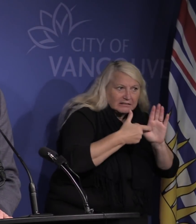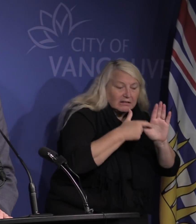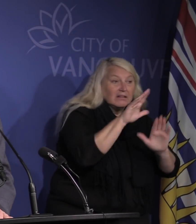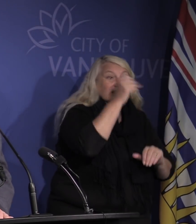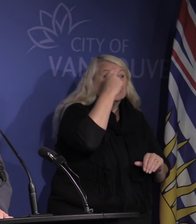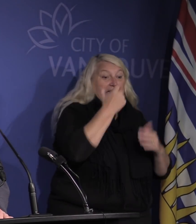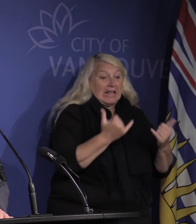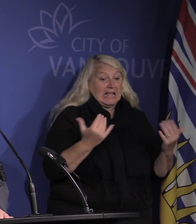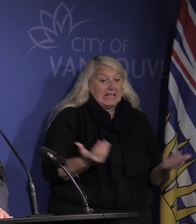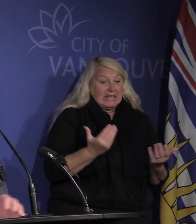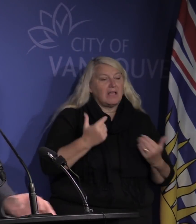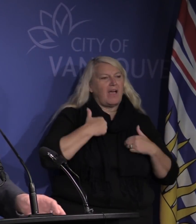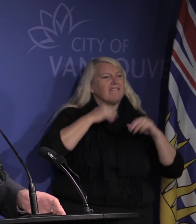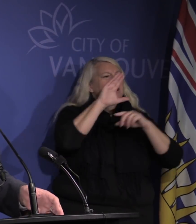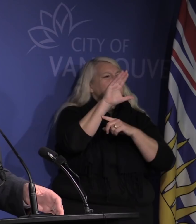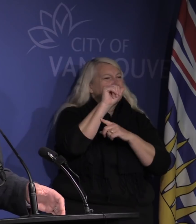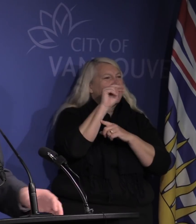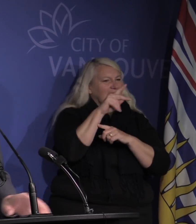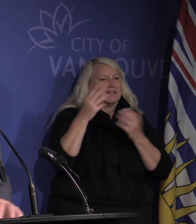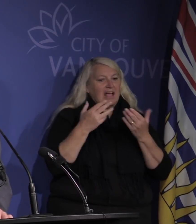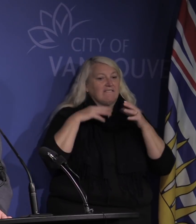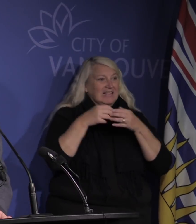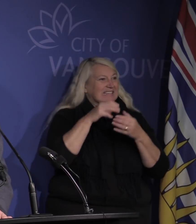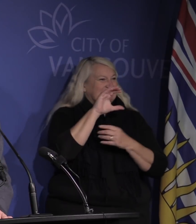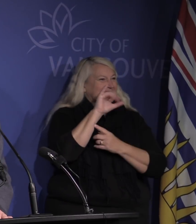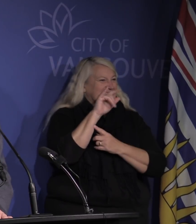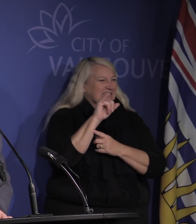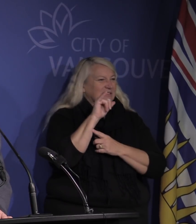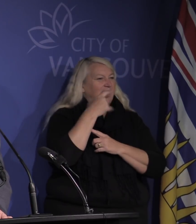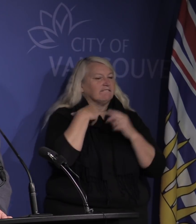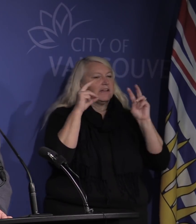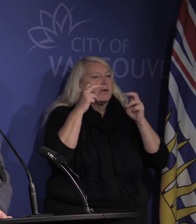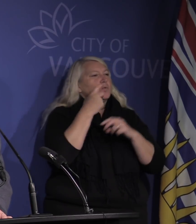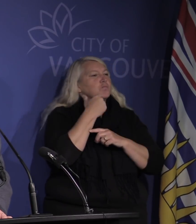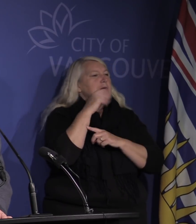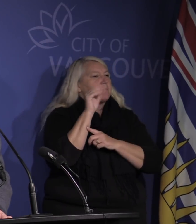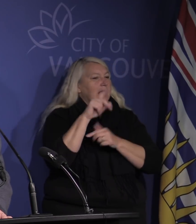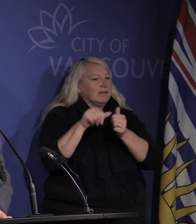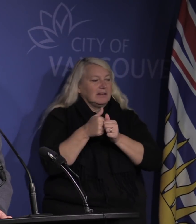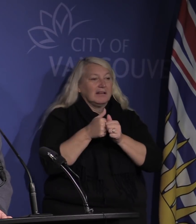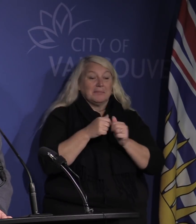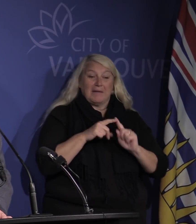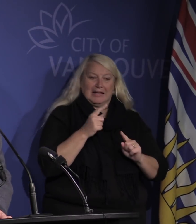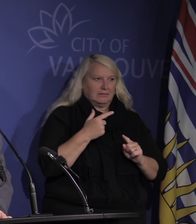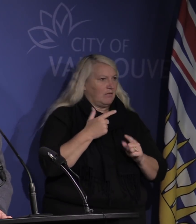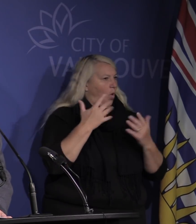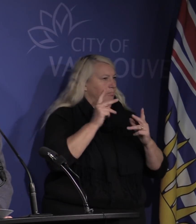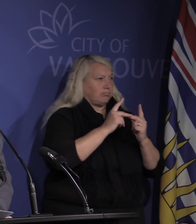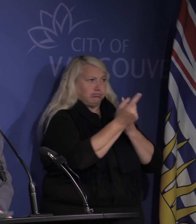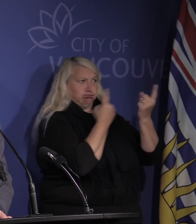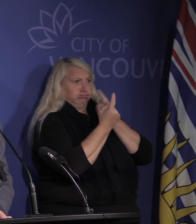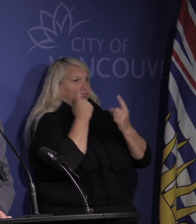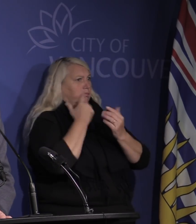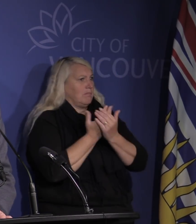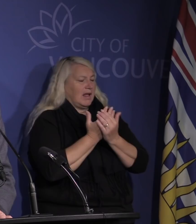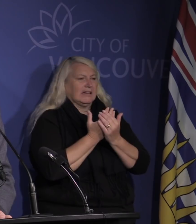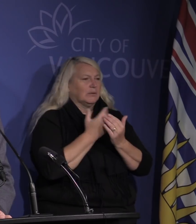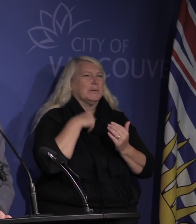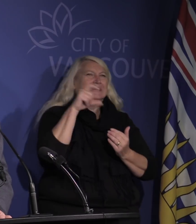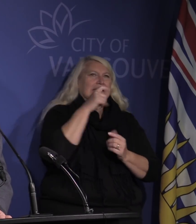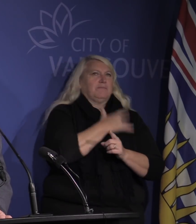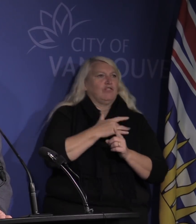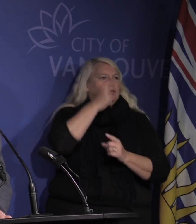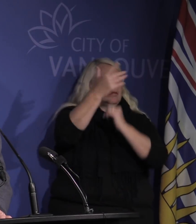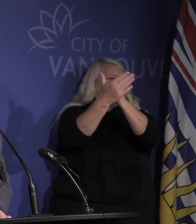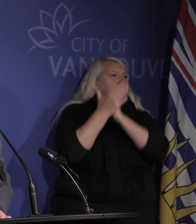bank here at the City of Vancouver, which is now overwhelmed with requests. We need provincial help. And finally, if you're a worker who happens